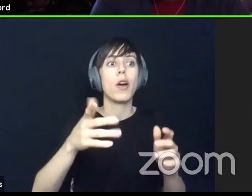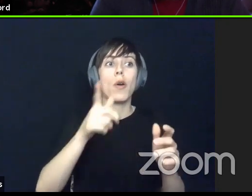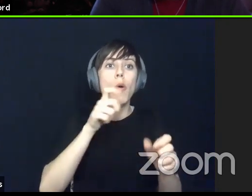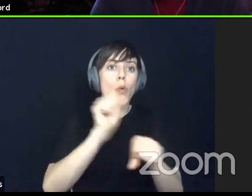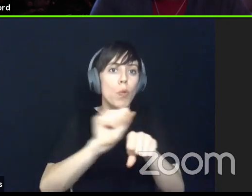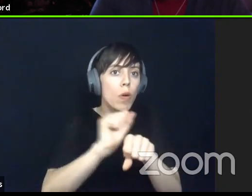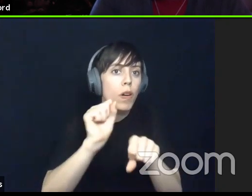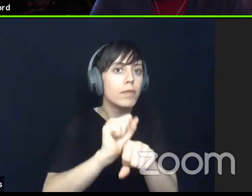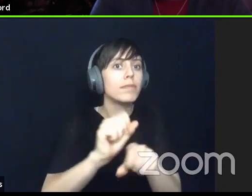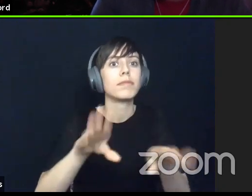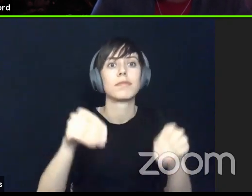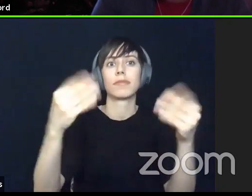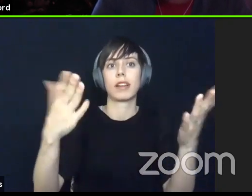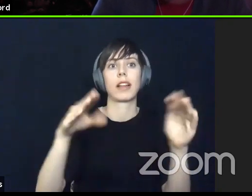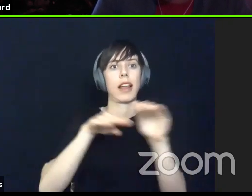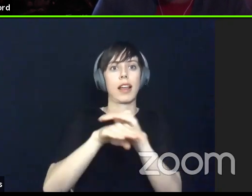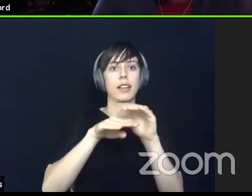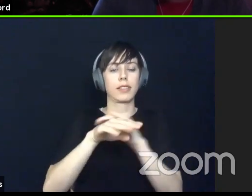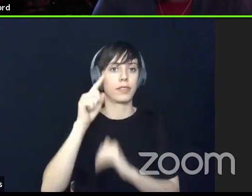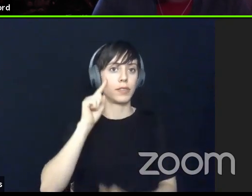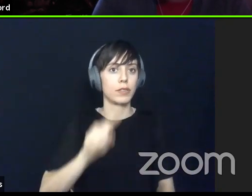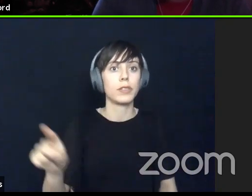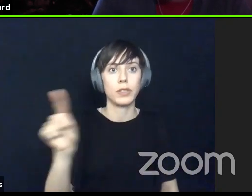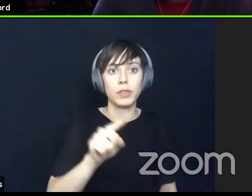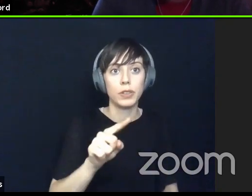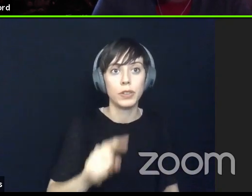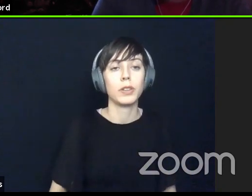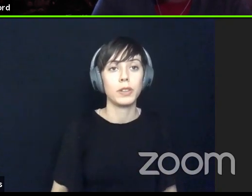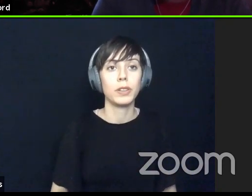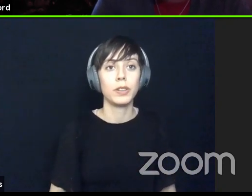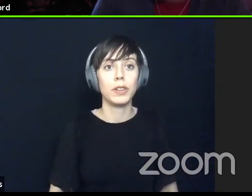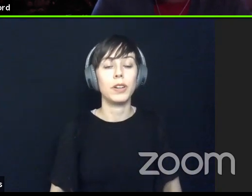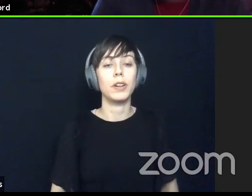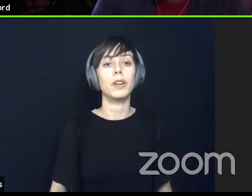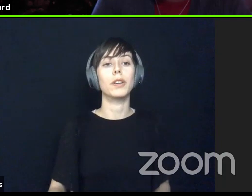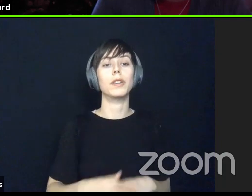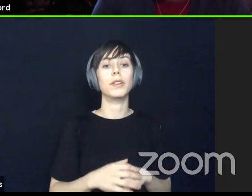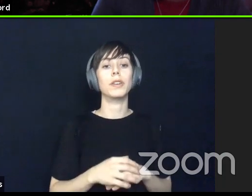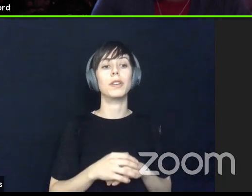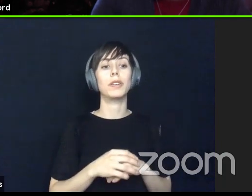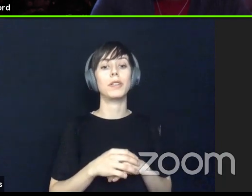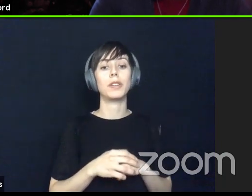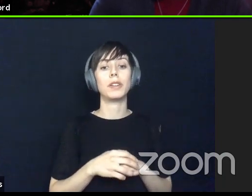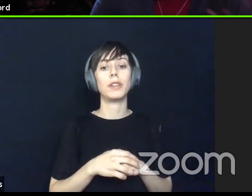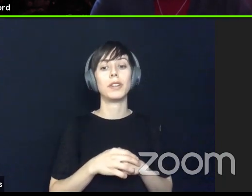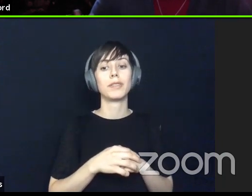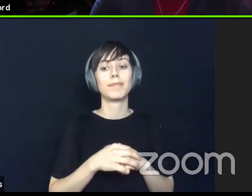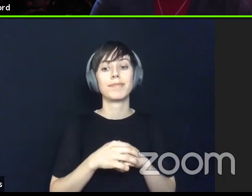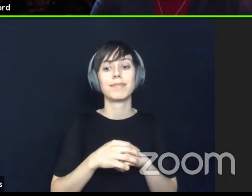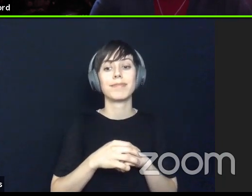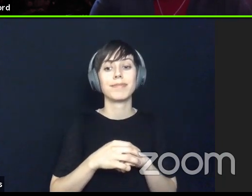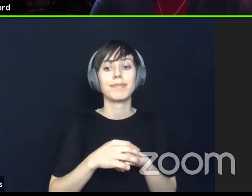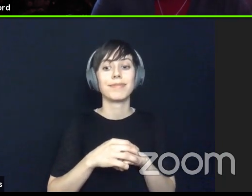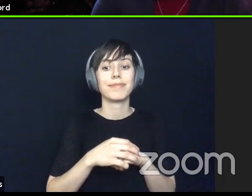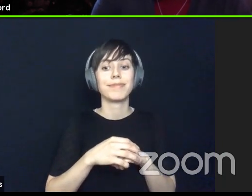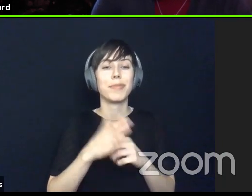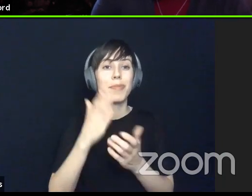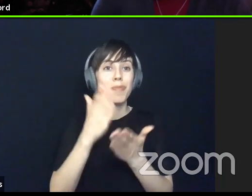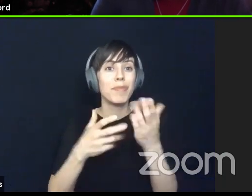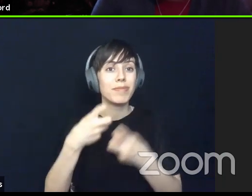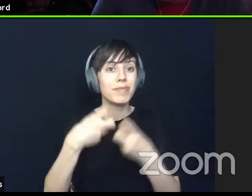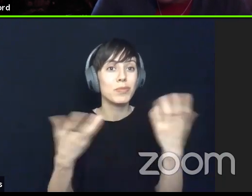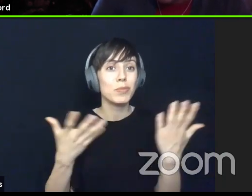available. Mm-hmm. Even centering transportation to get families to be able to utilize the park services to get resources,